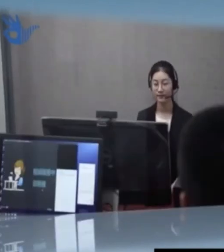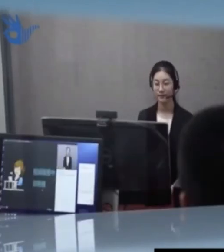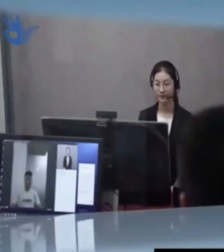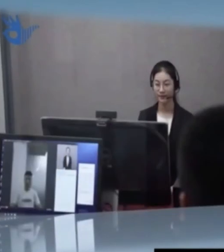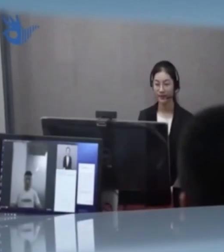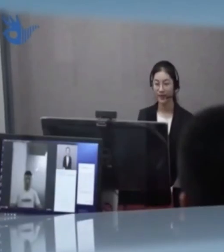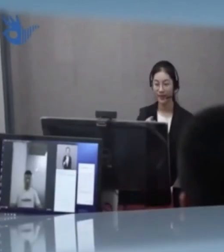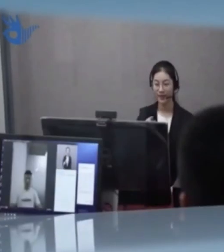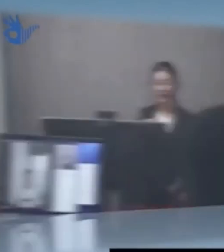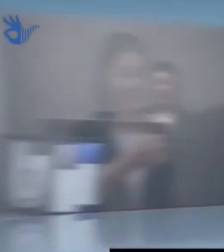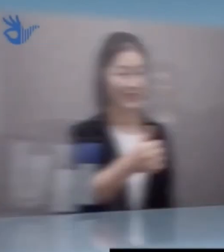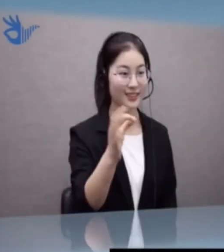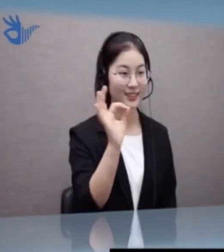center.